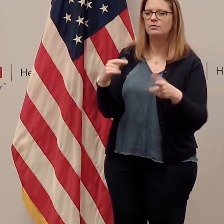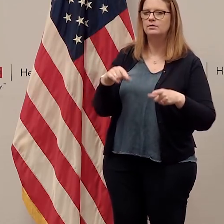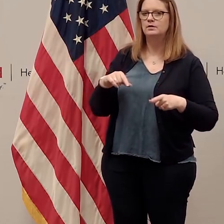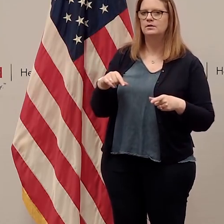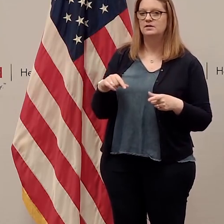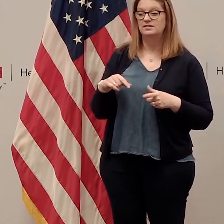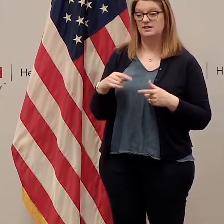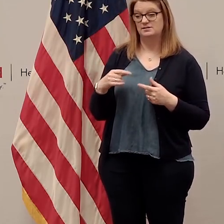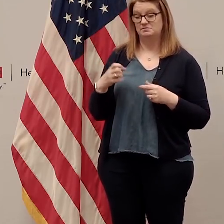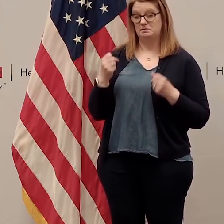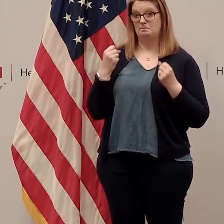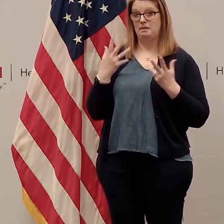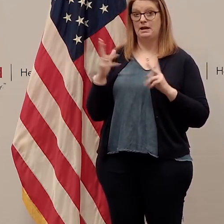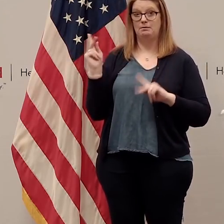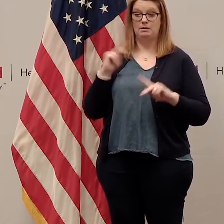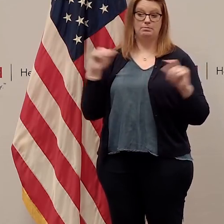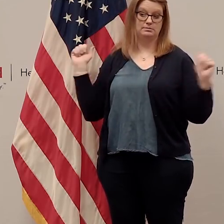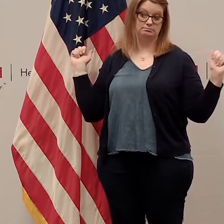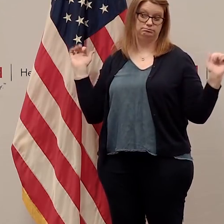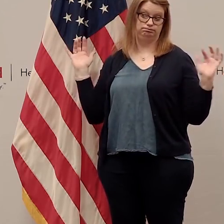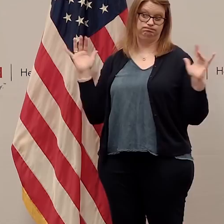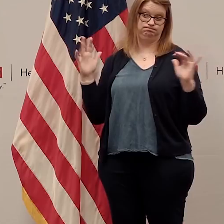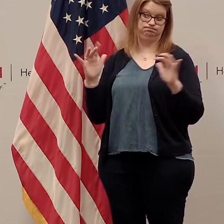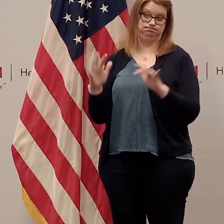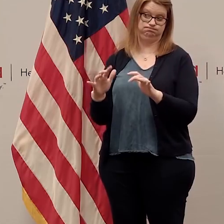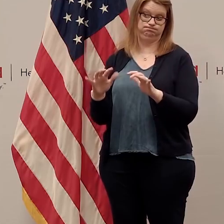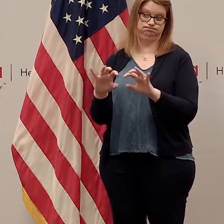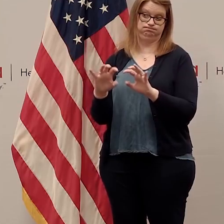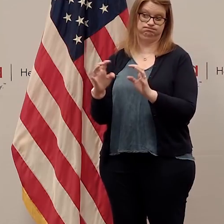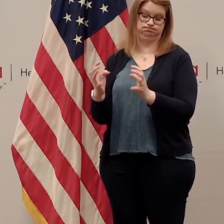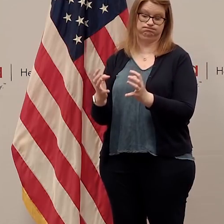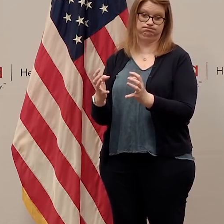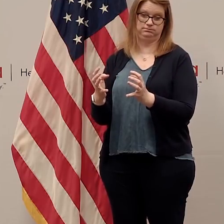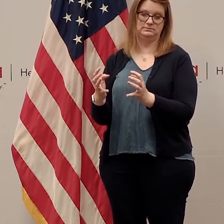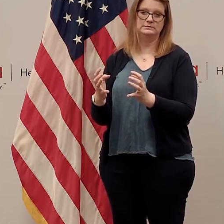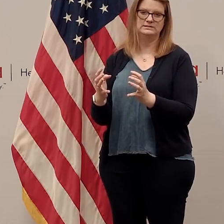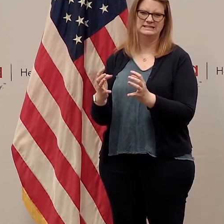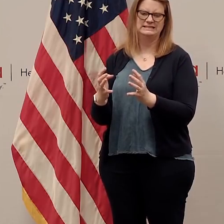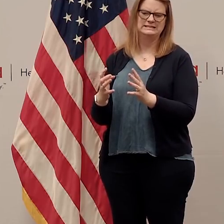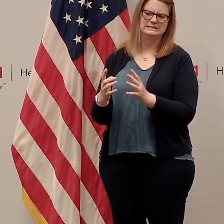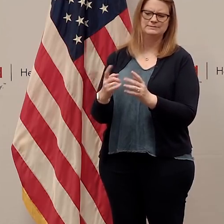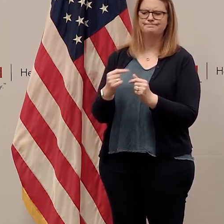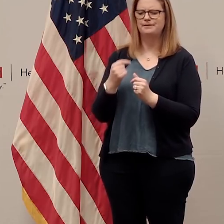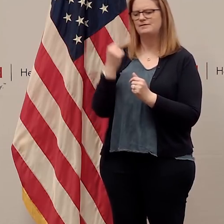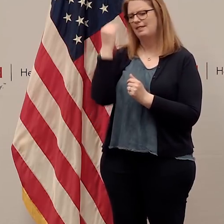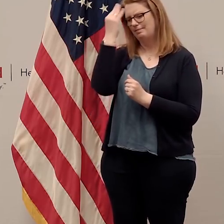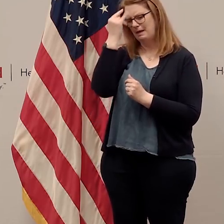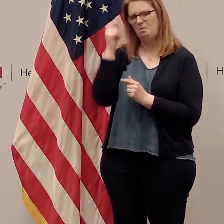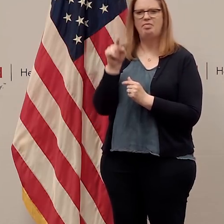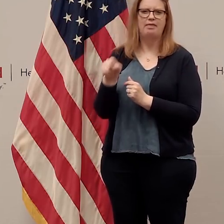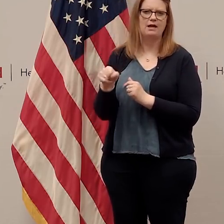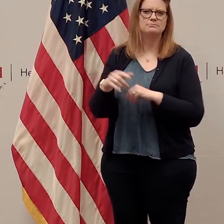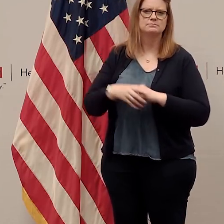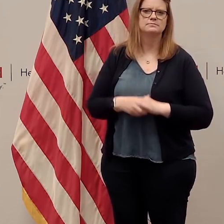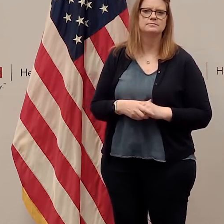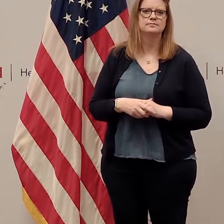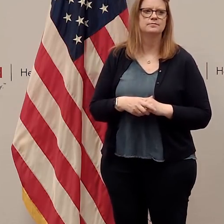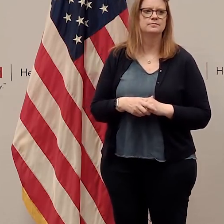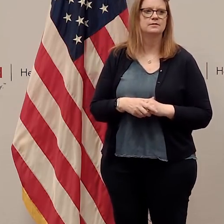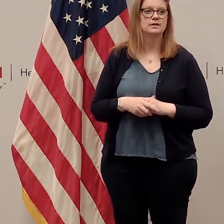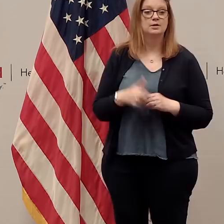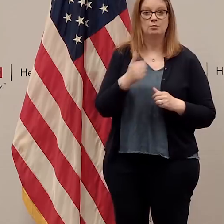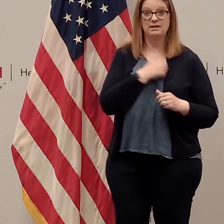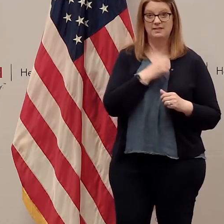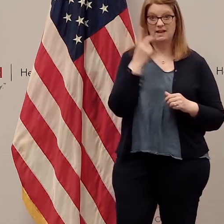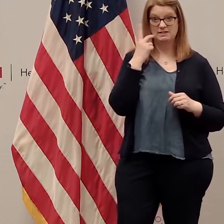get a bunch of strangers together in close contact with each other, and we're going to have to put some thought into that. Would I love to see rodeo season